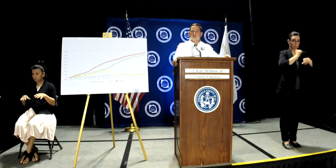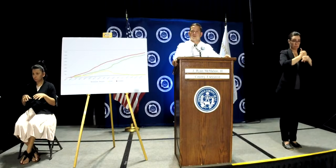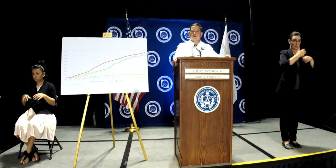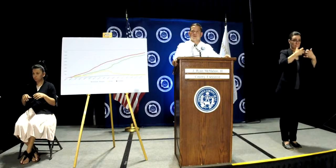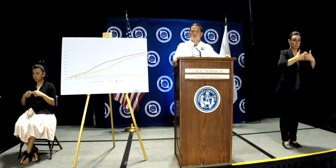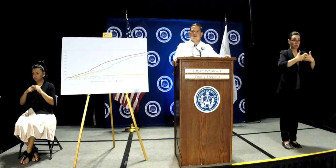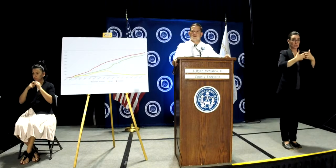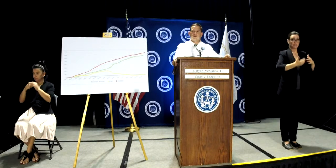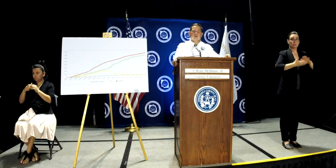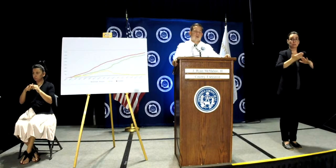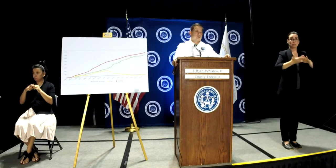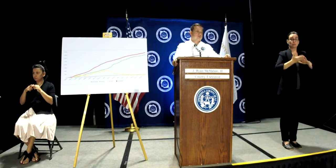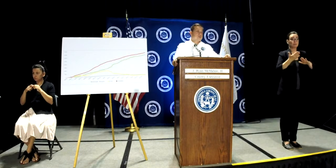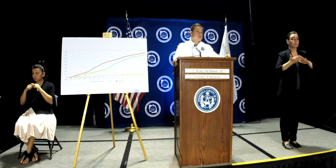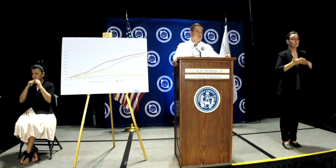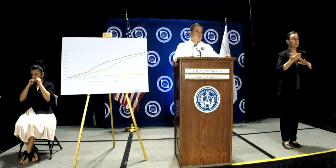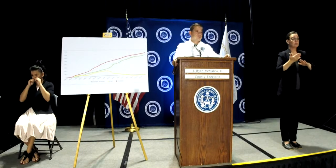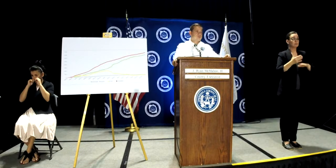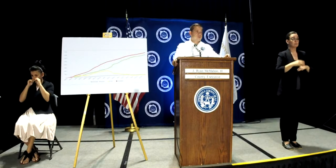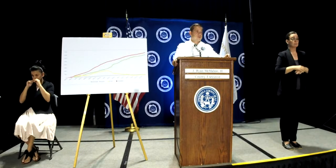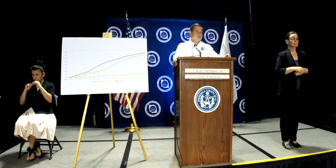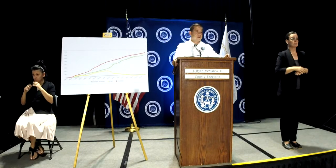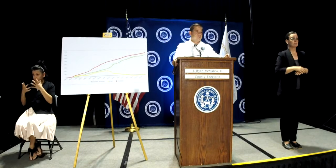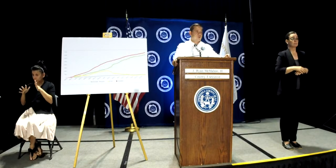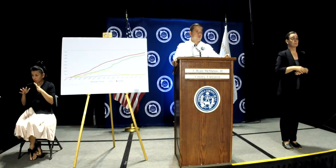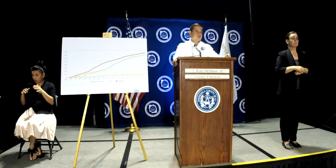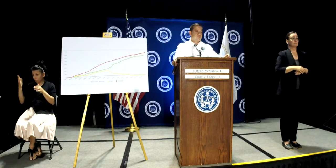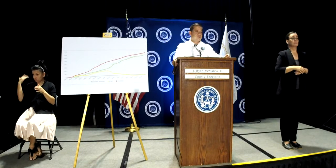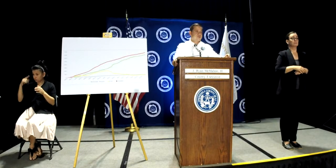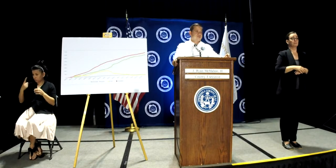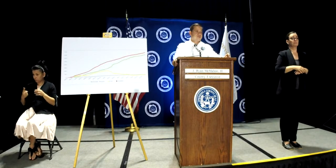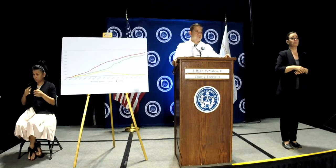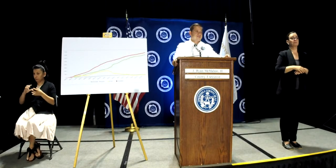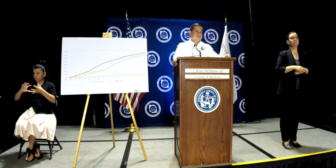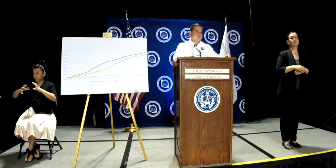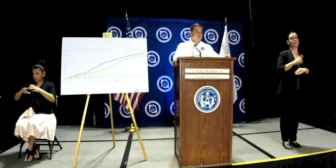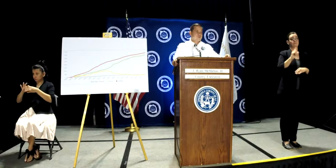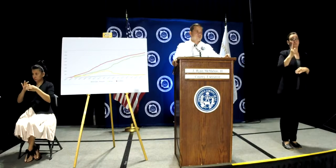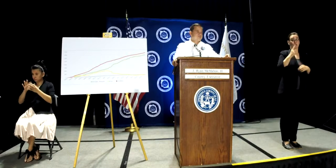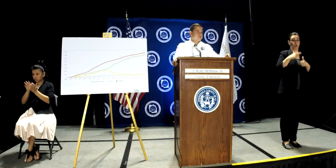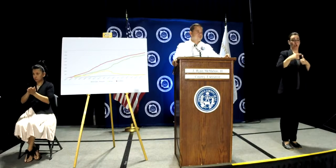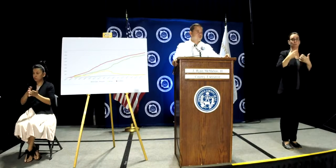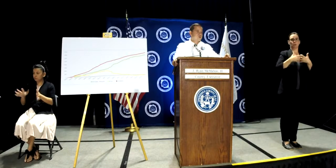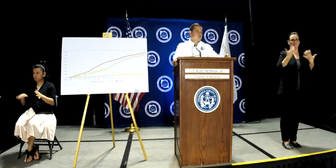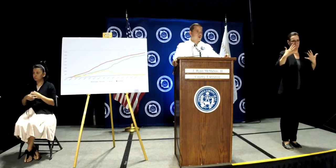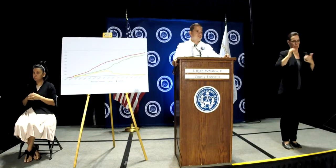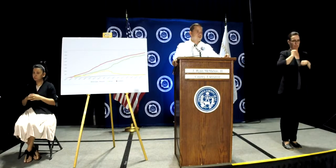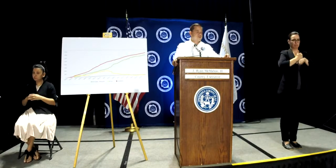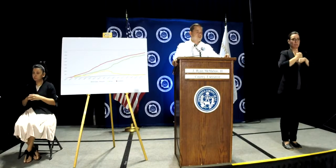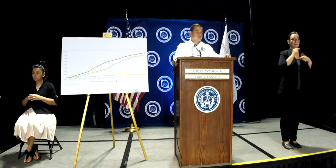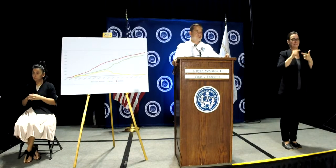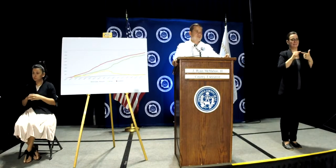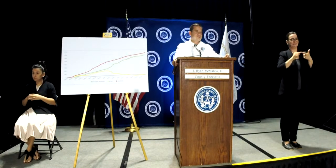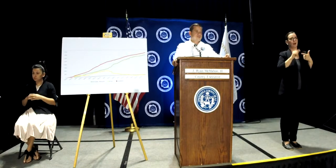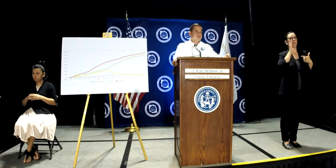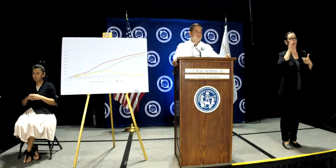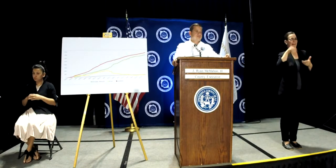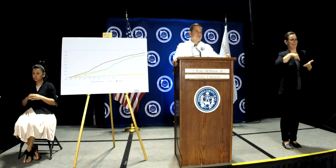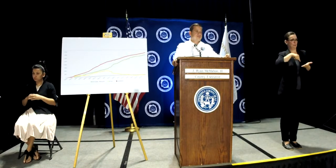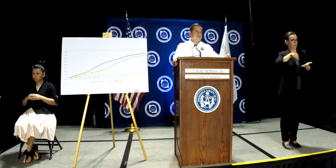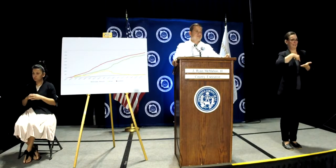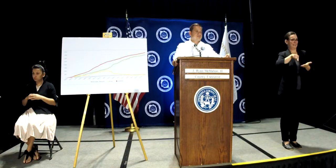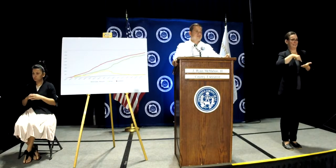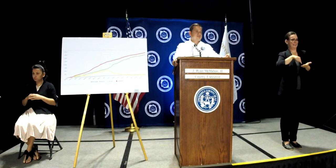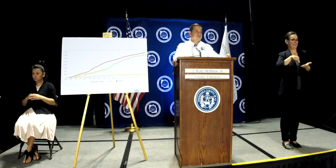in? Okay, this week. I believe it's commissioned. The first one. Is your wife going to get